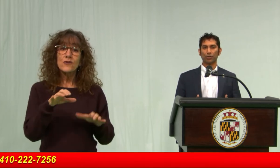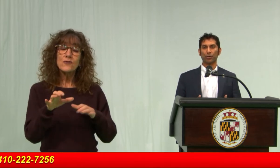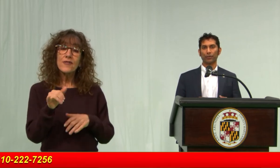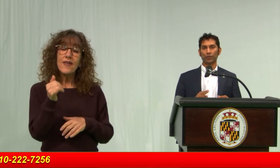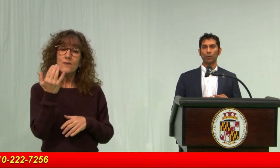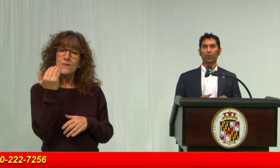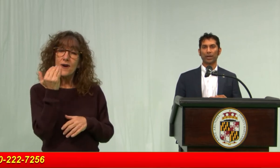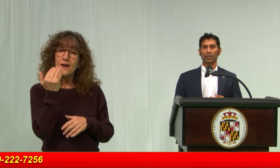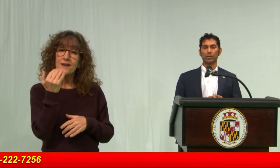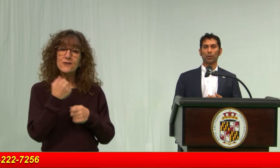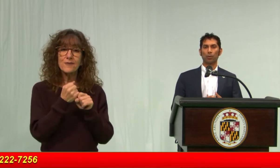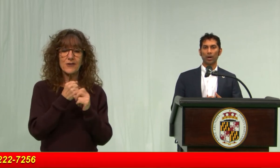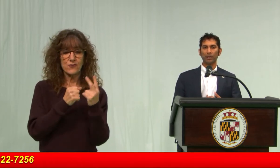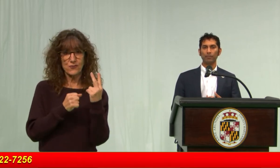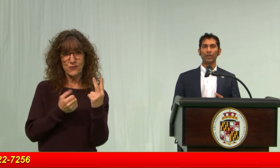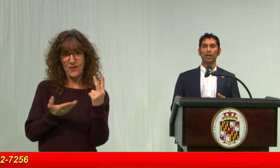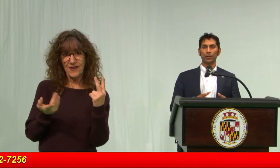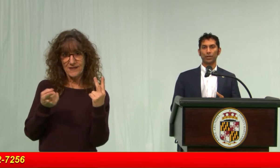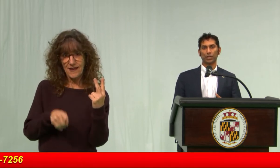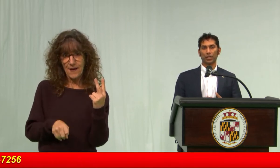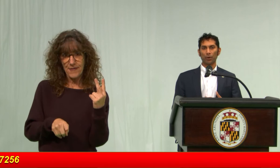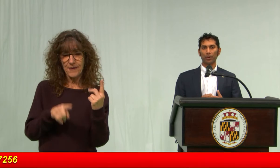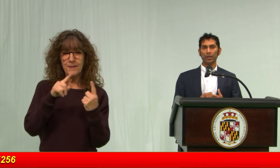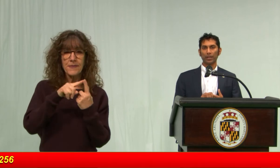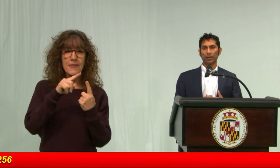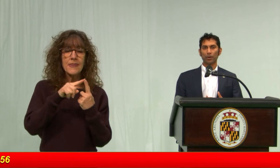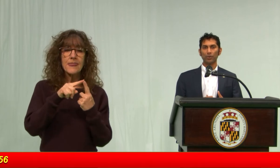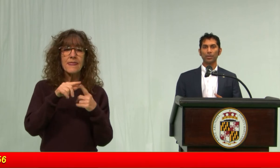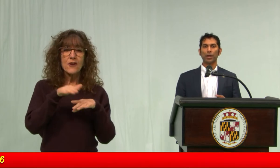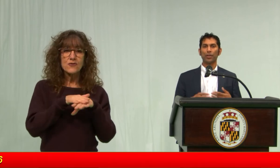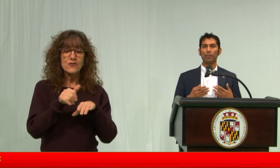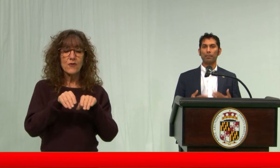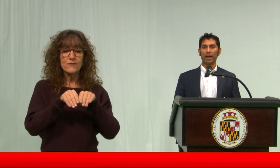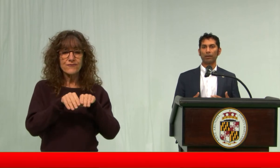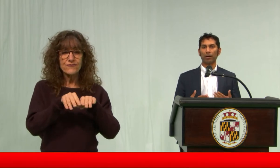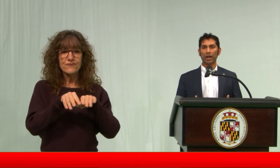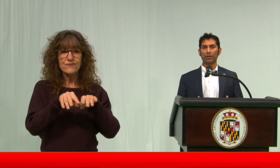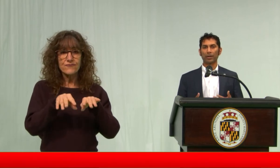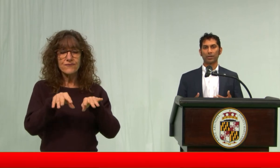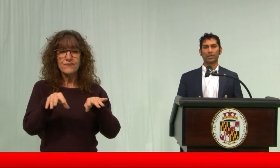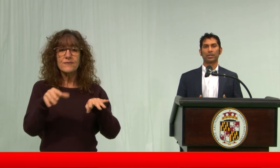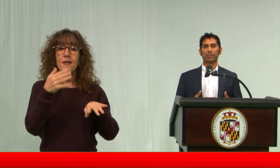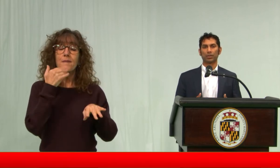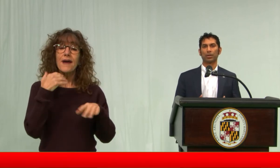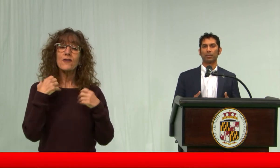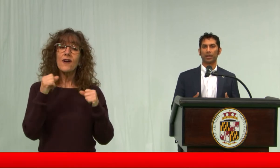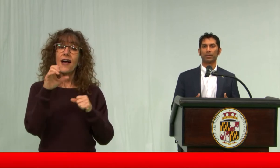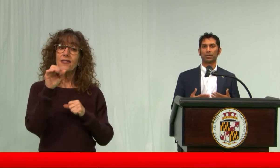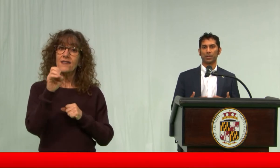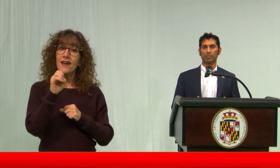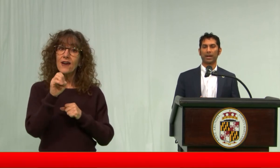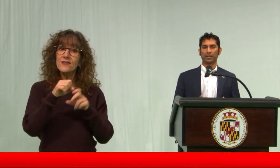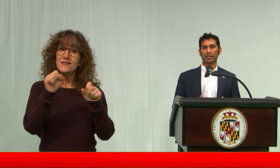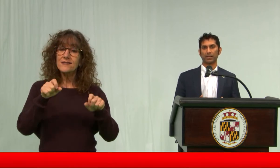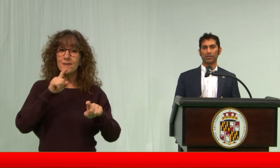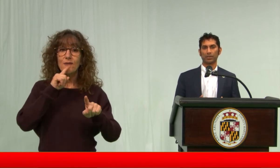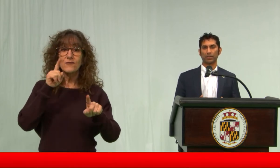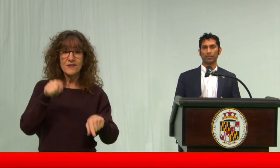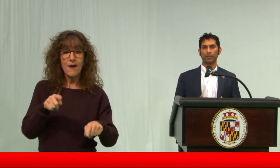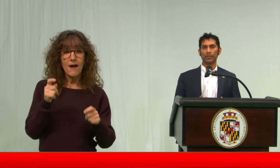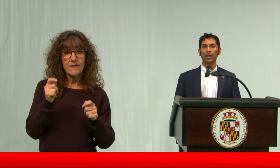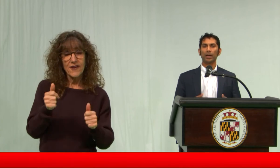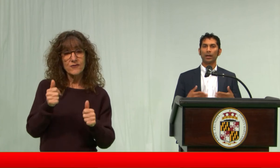that to make sure of two things. One, the slower it goes, the better our healthcare system is going to be able to respond to